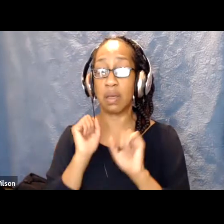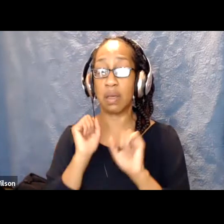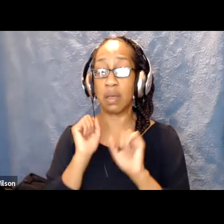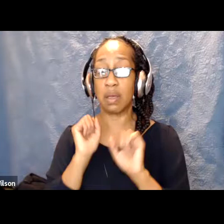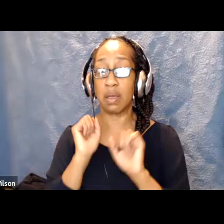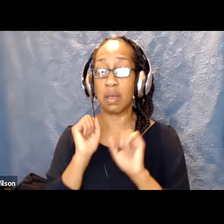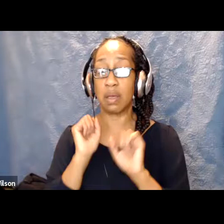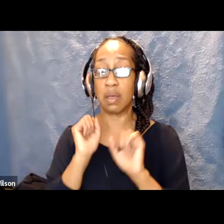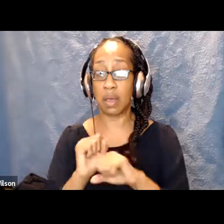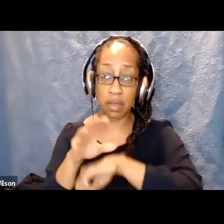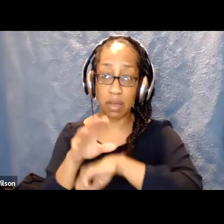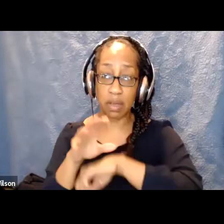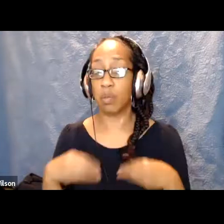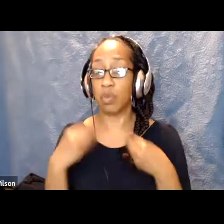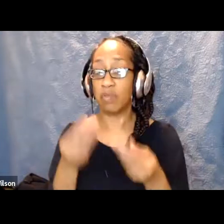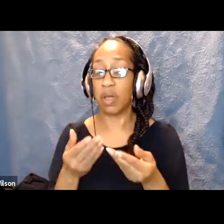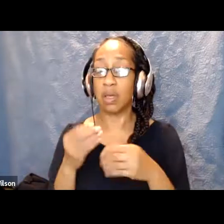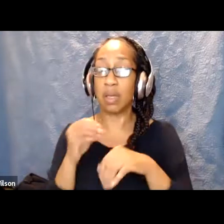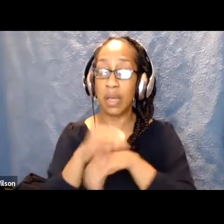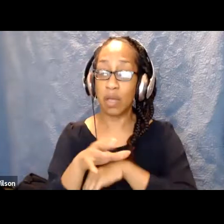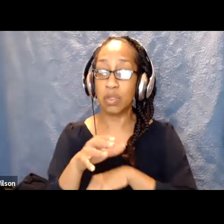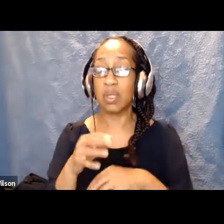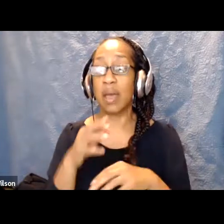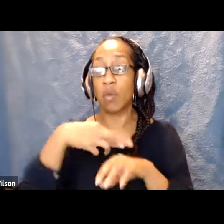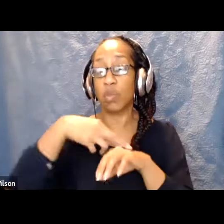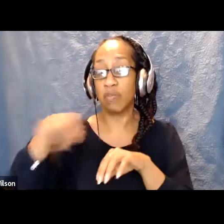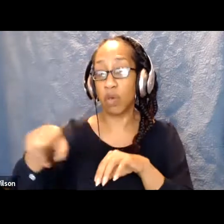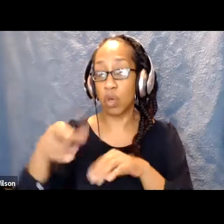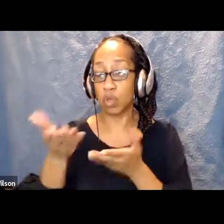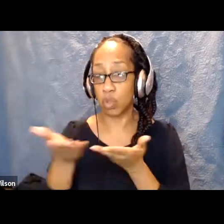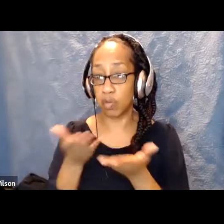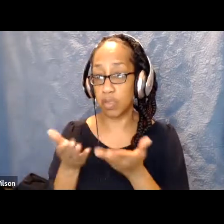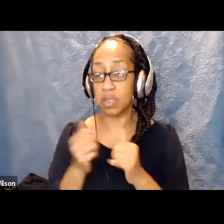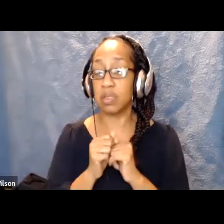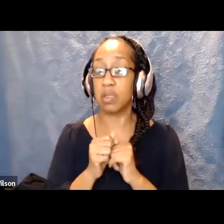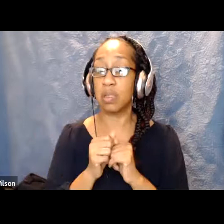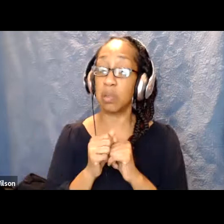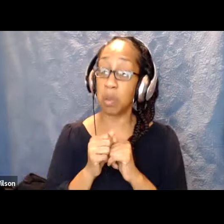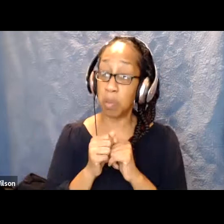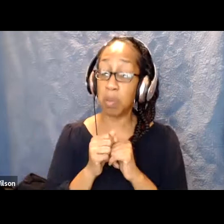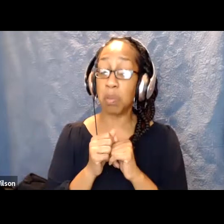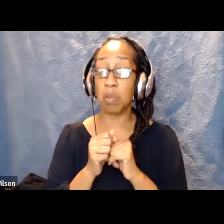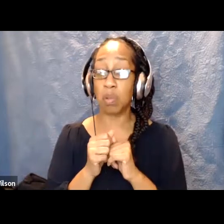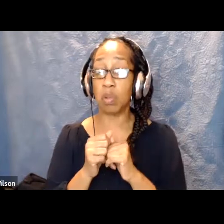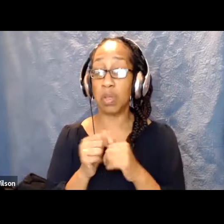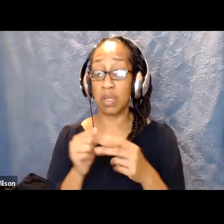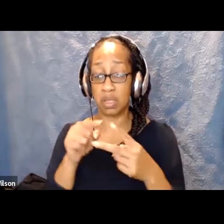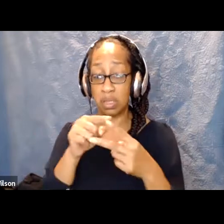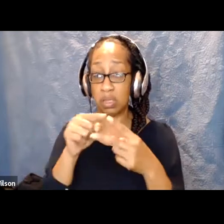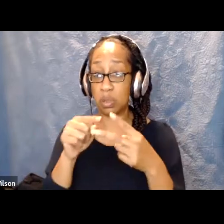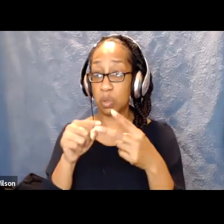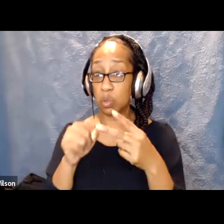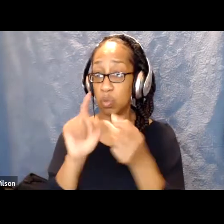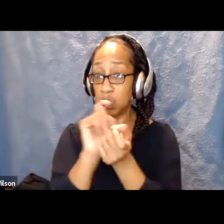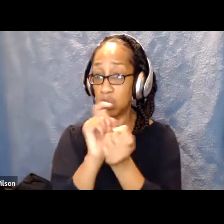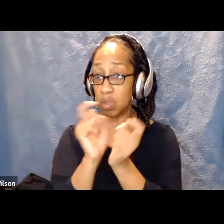as well. So I think we can see just with these two significant changes to